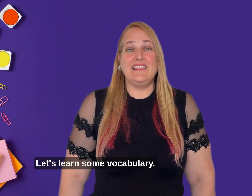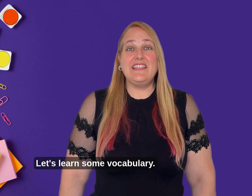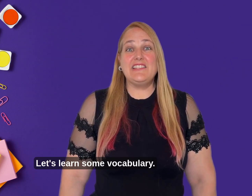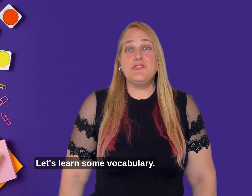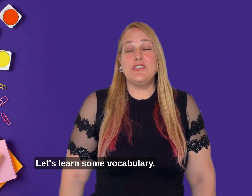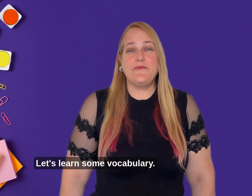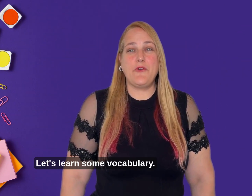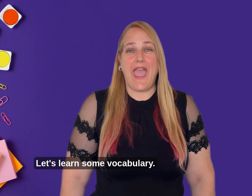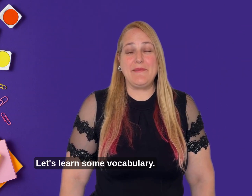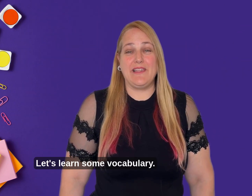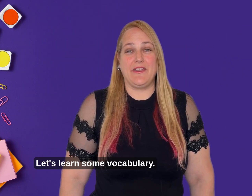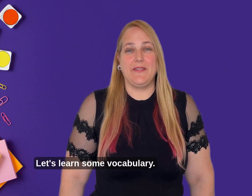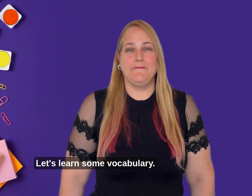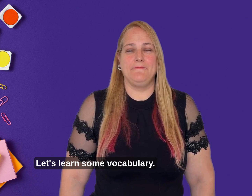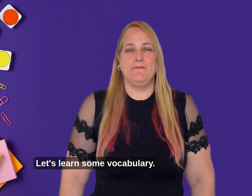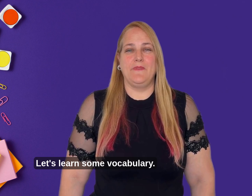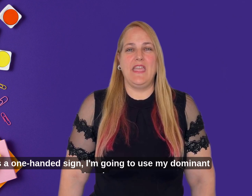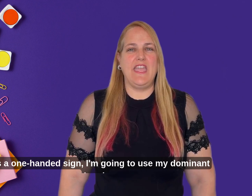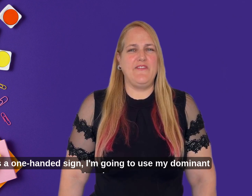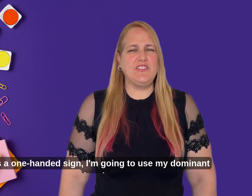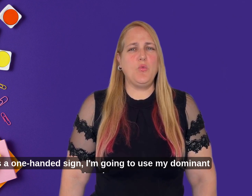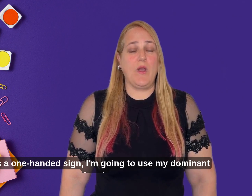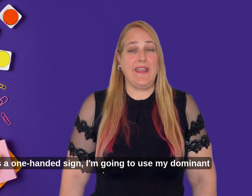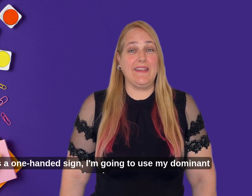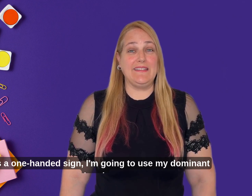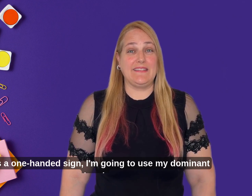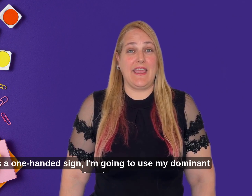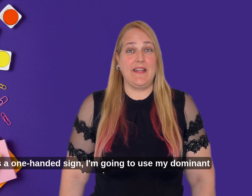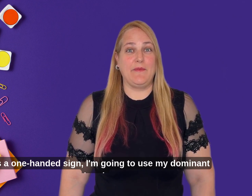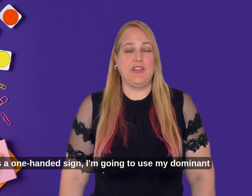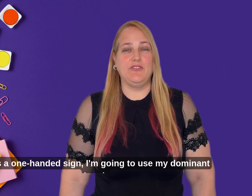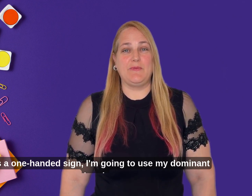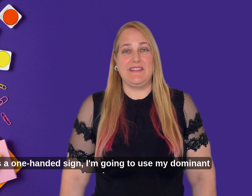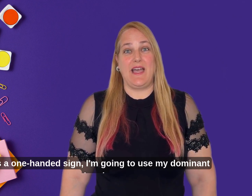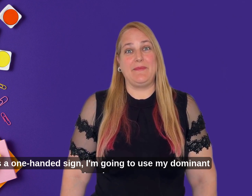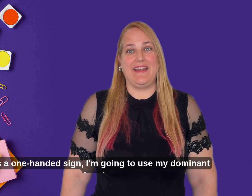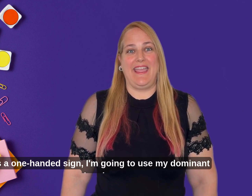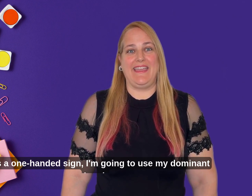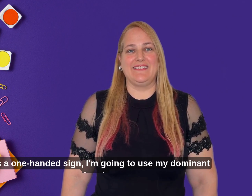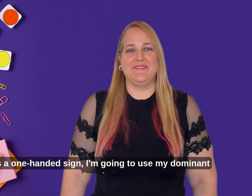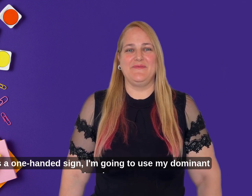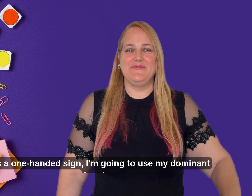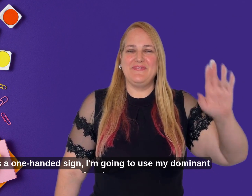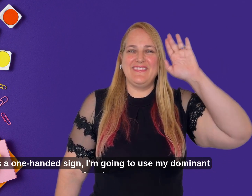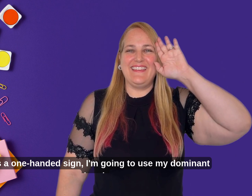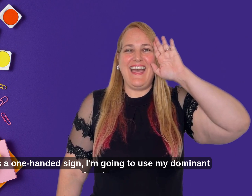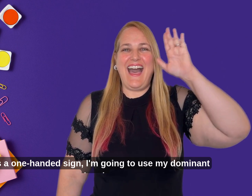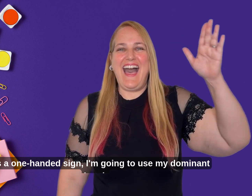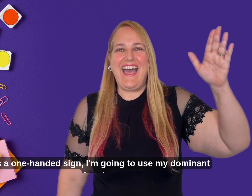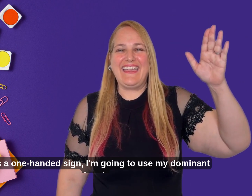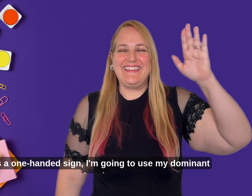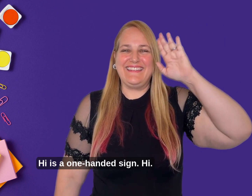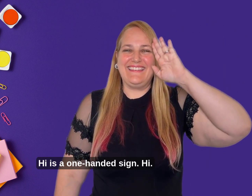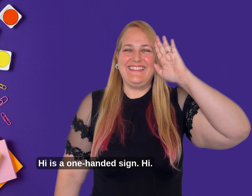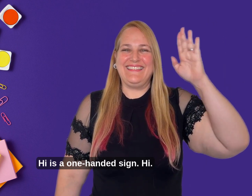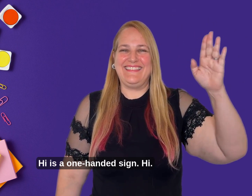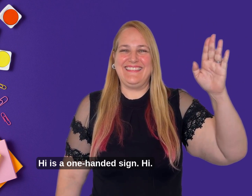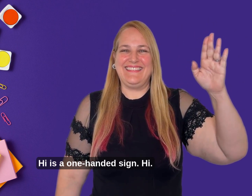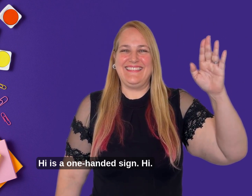Let's learn some vocabulary. If it's a one-handed sign, I'm going to use my dominant hand. Hi